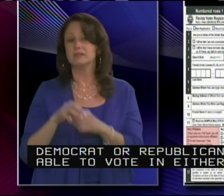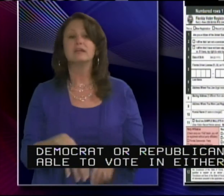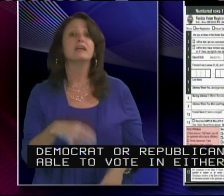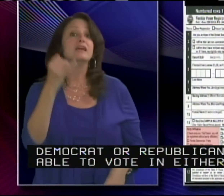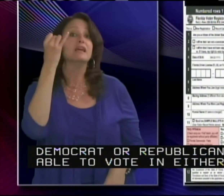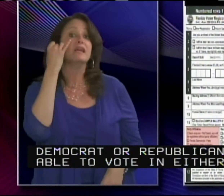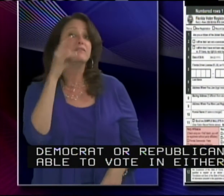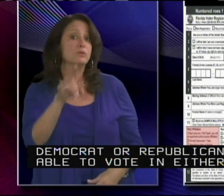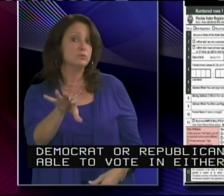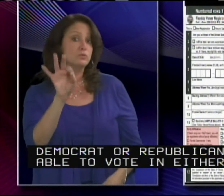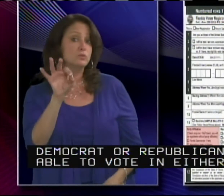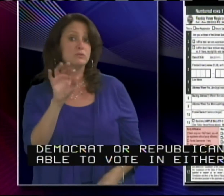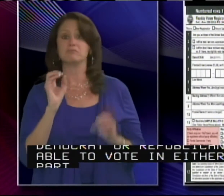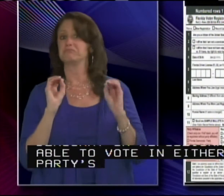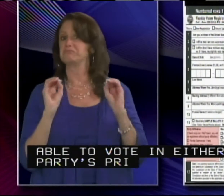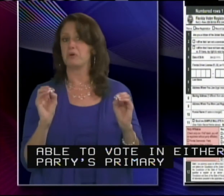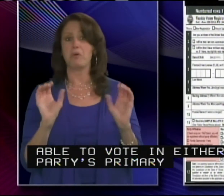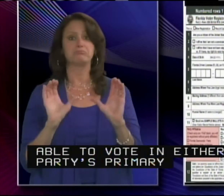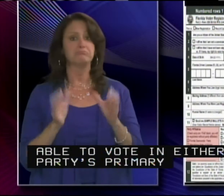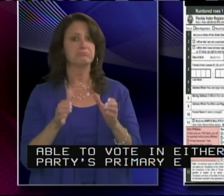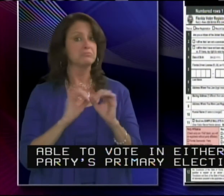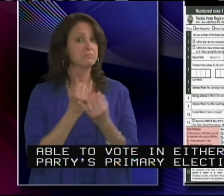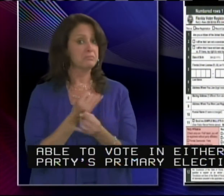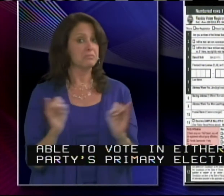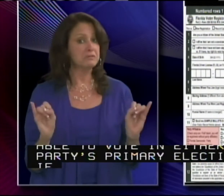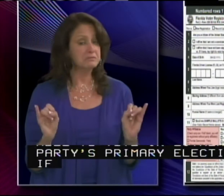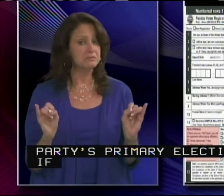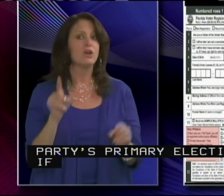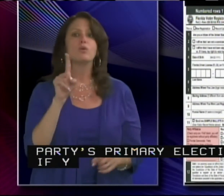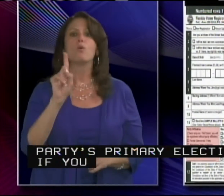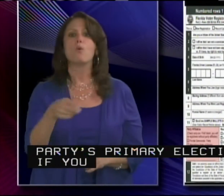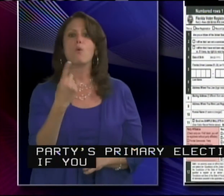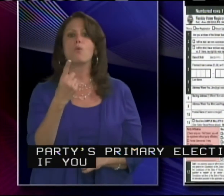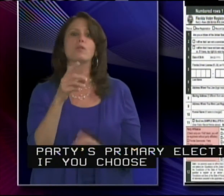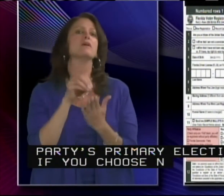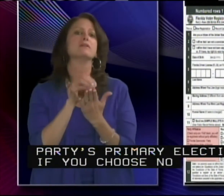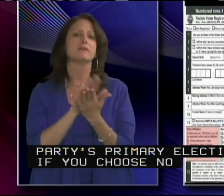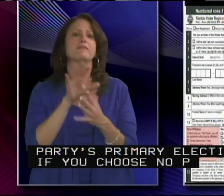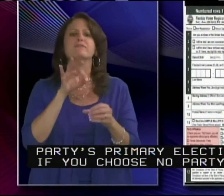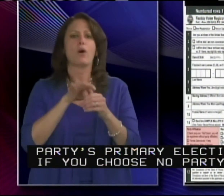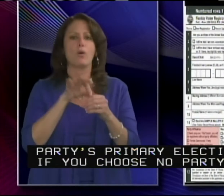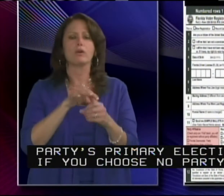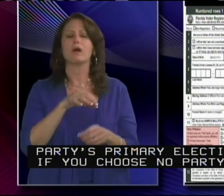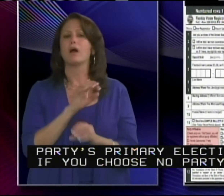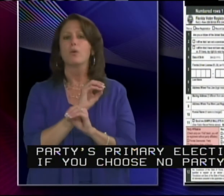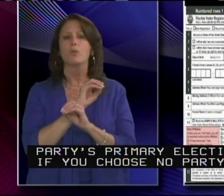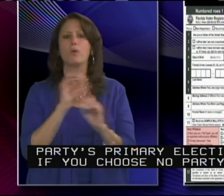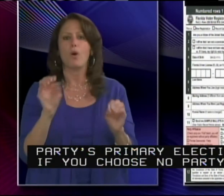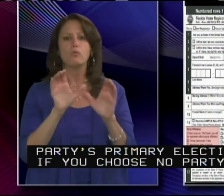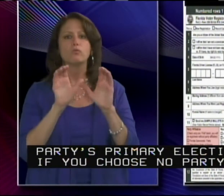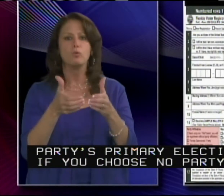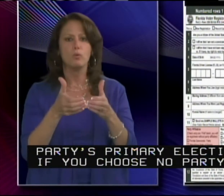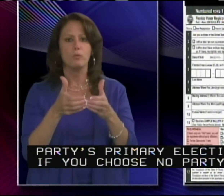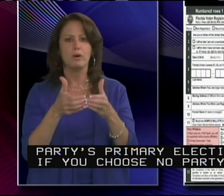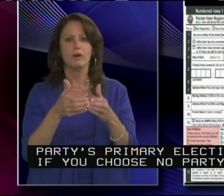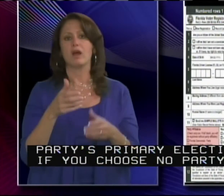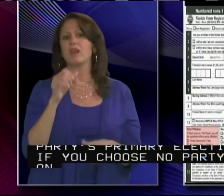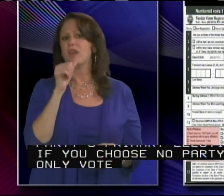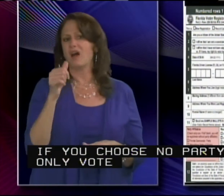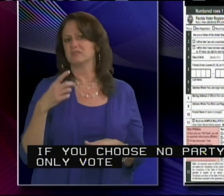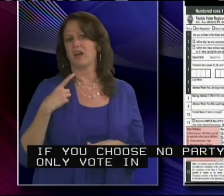election. If you choose no party, you can only vote in no group elections or